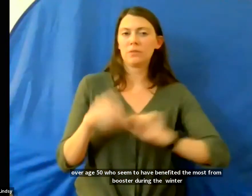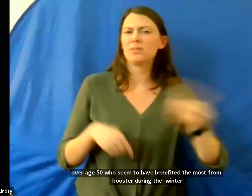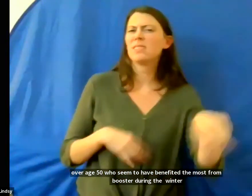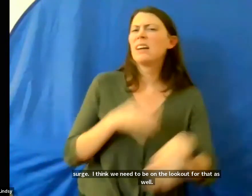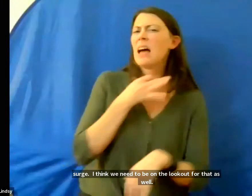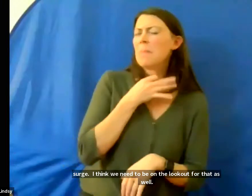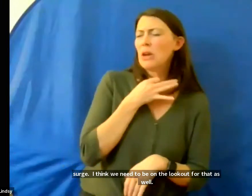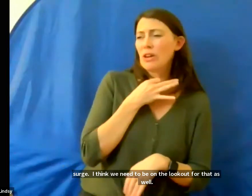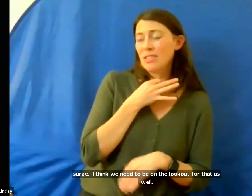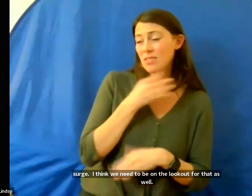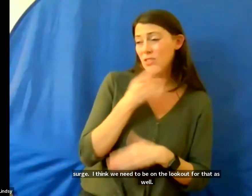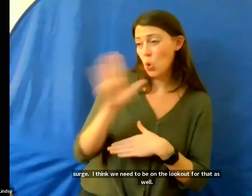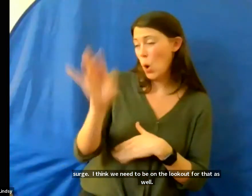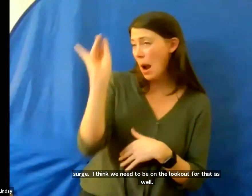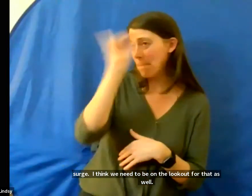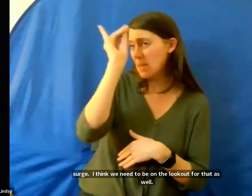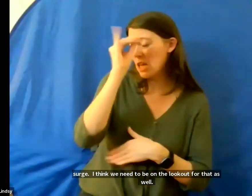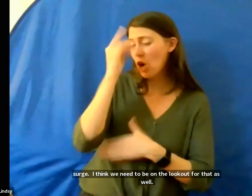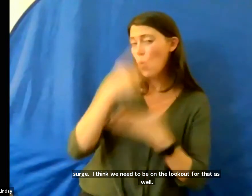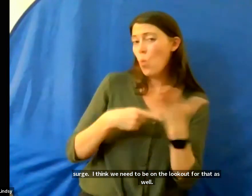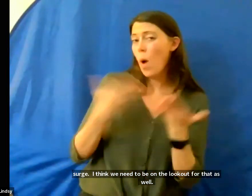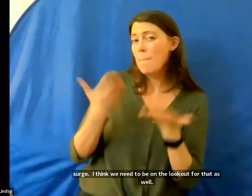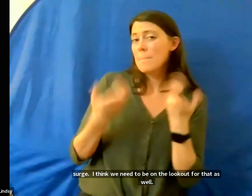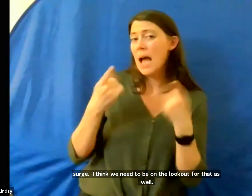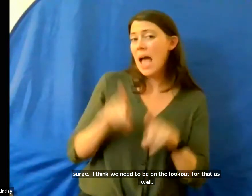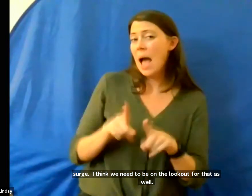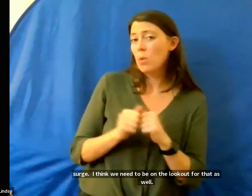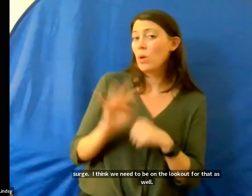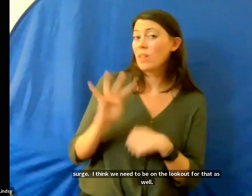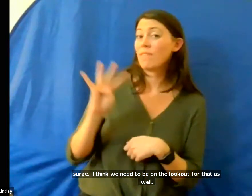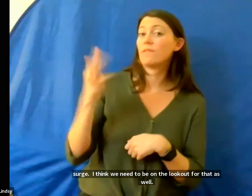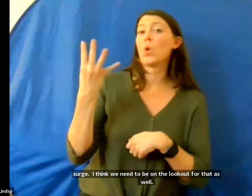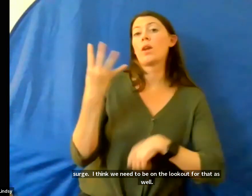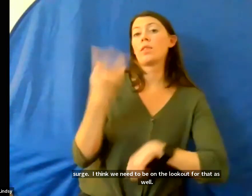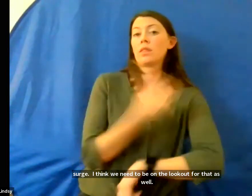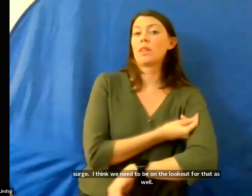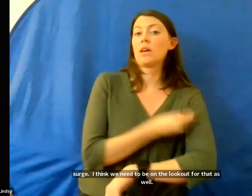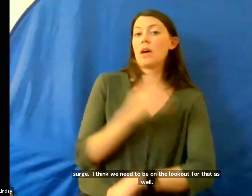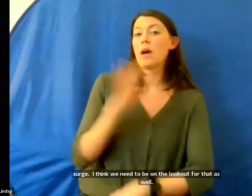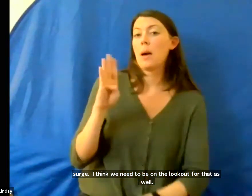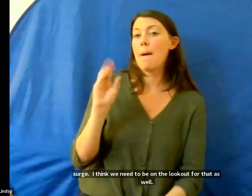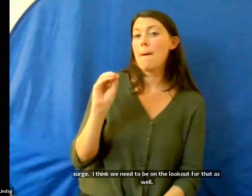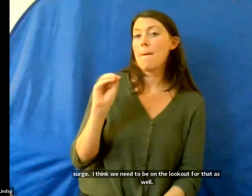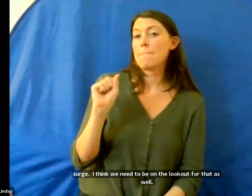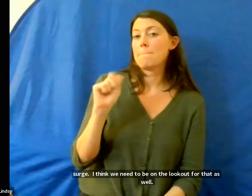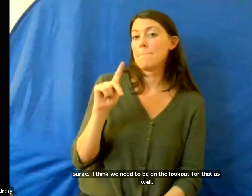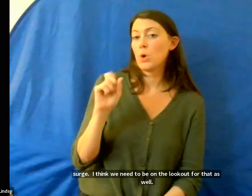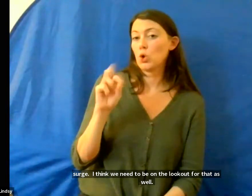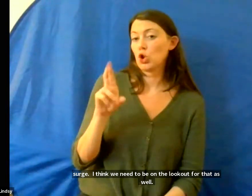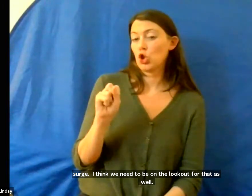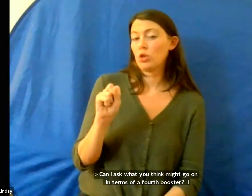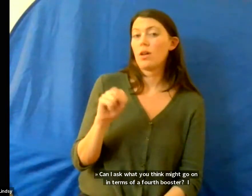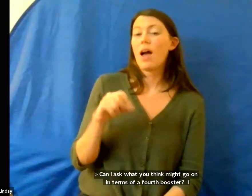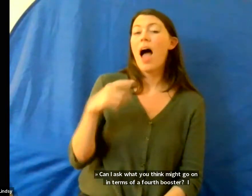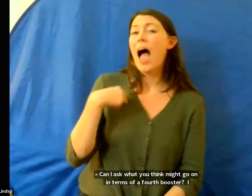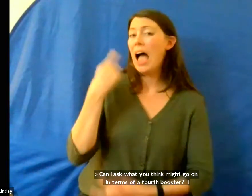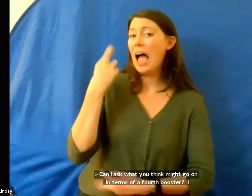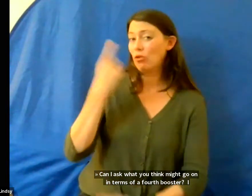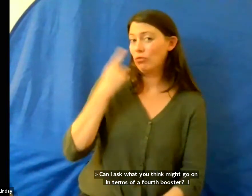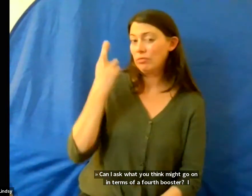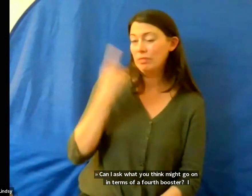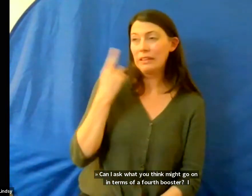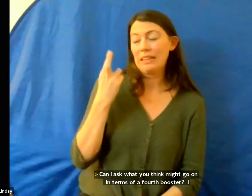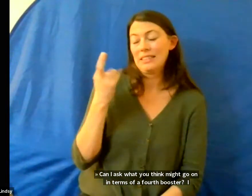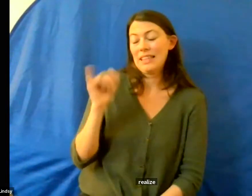in terms of a fourth booster? I realize that there's so much inequity in that question. It's hard to even think about addressing it,